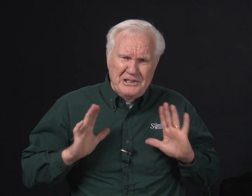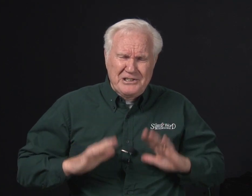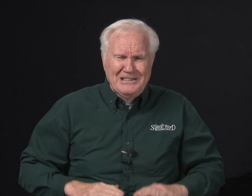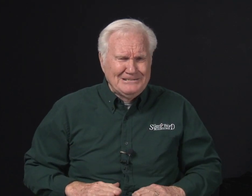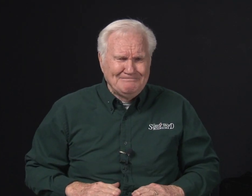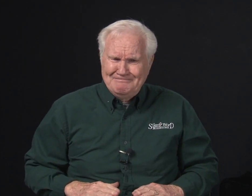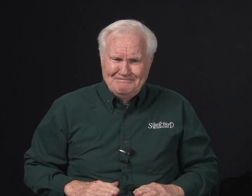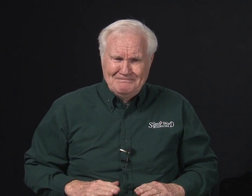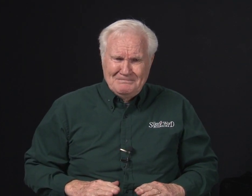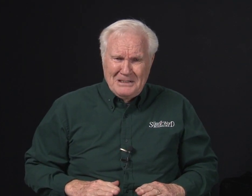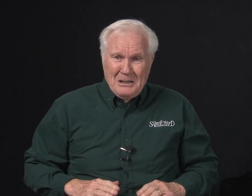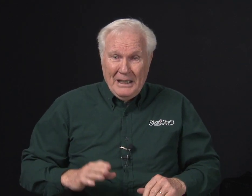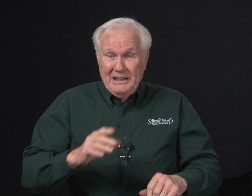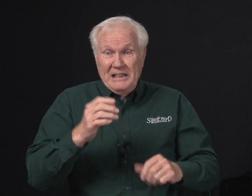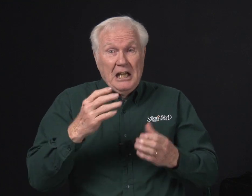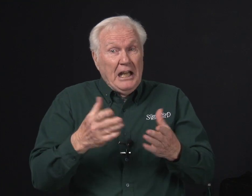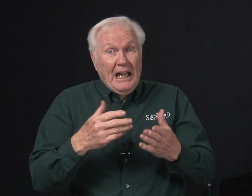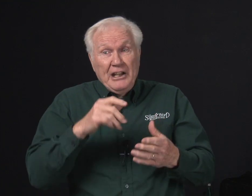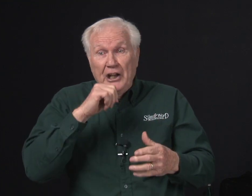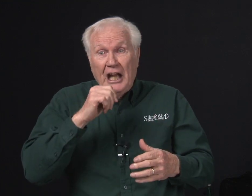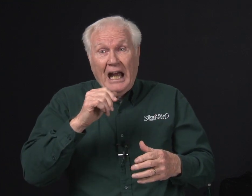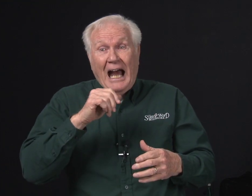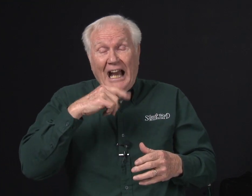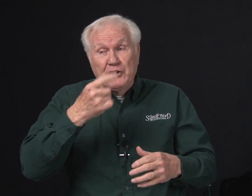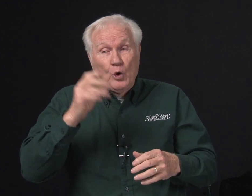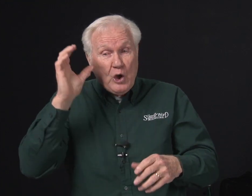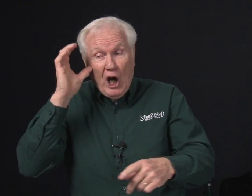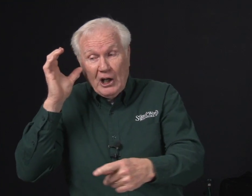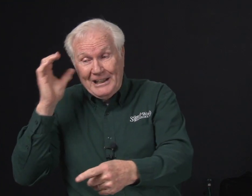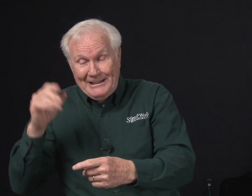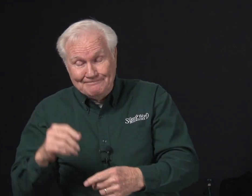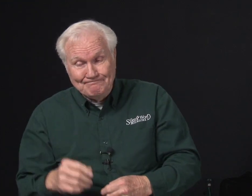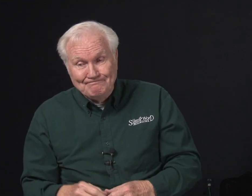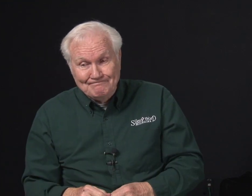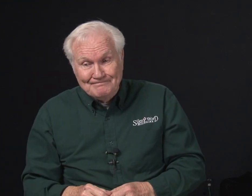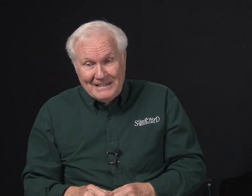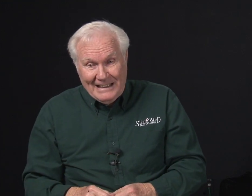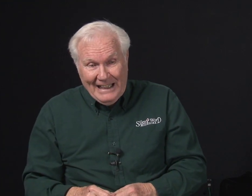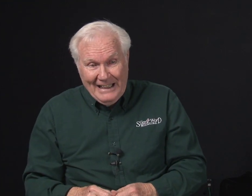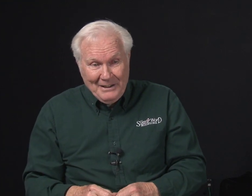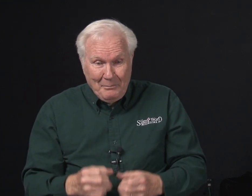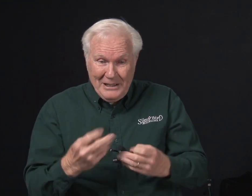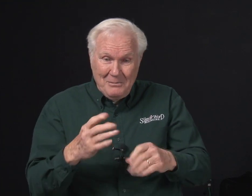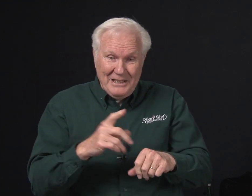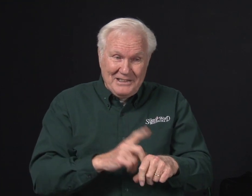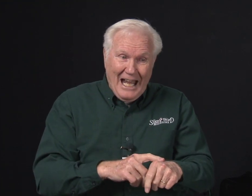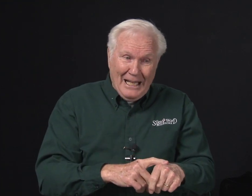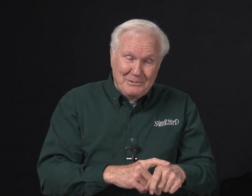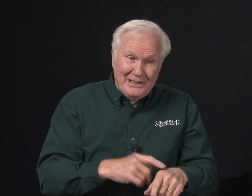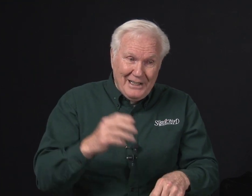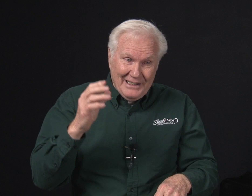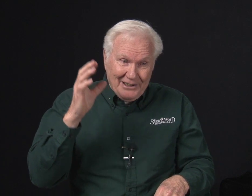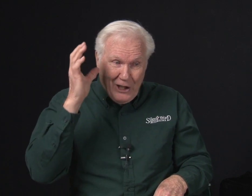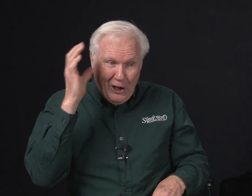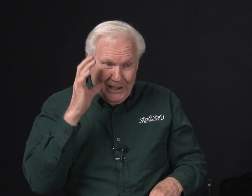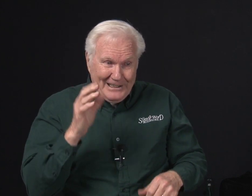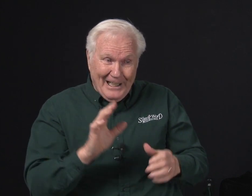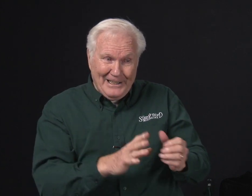discouraged. And I told Carlene, and many, many times Carlene later